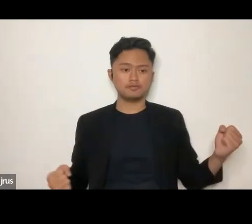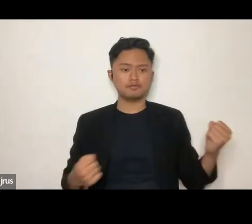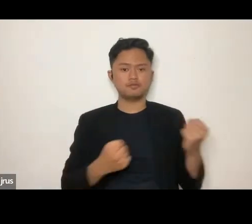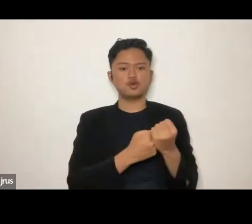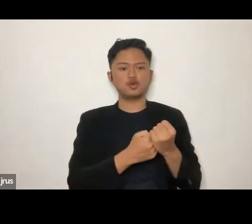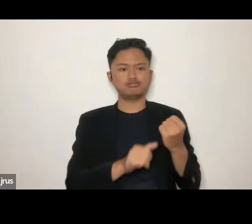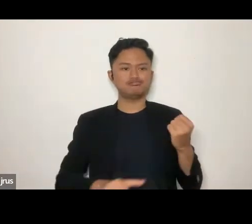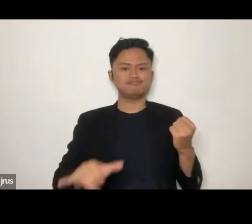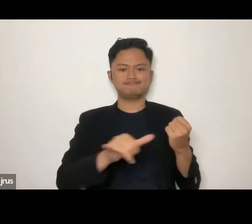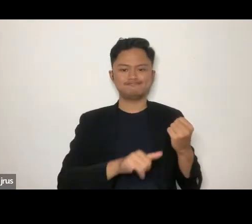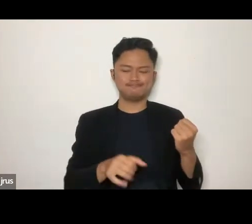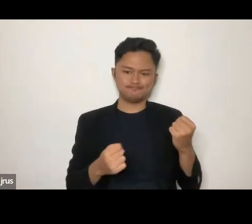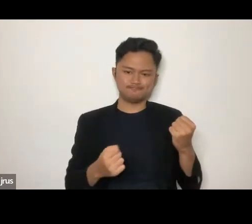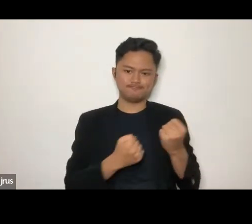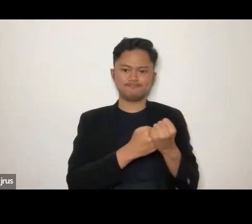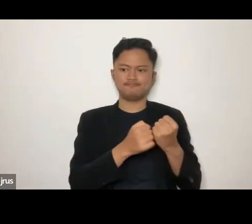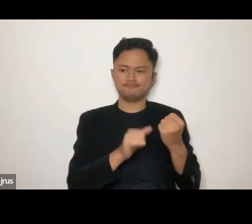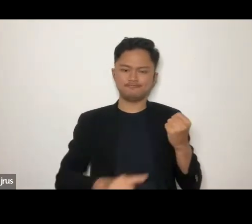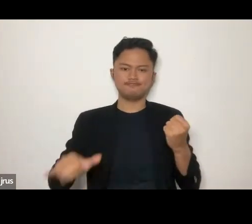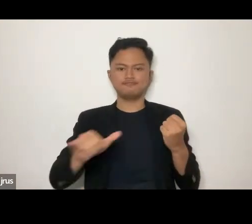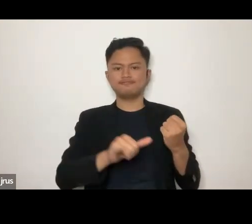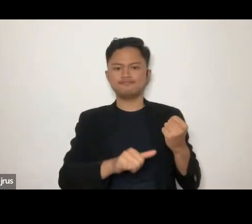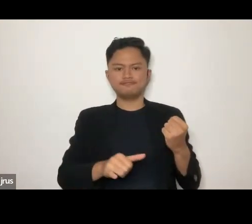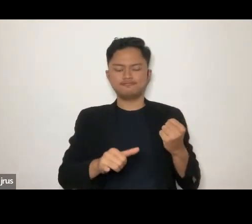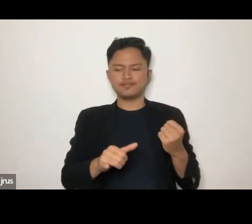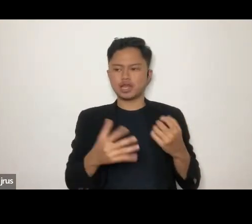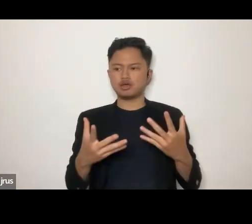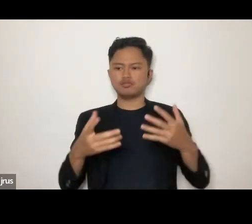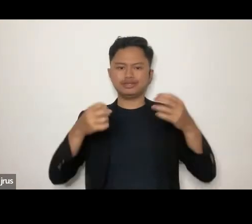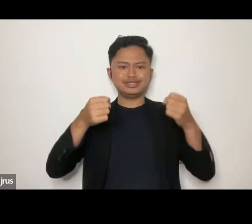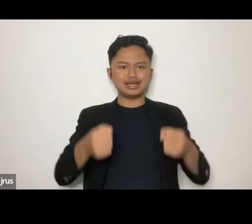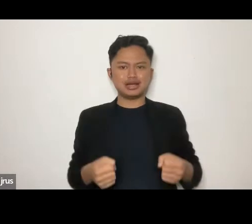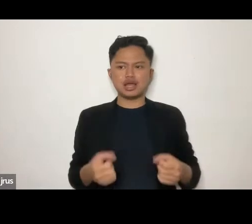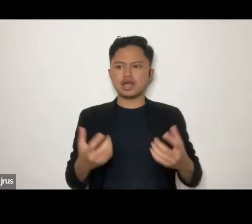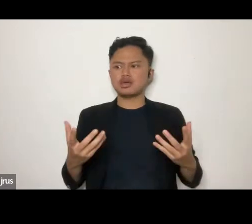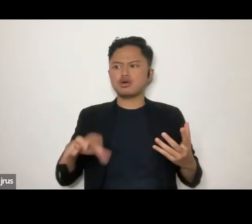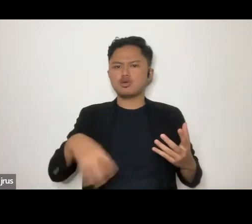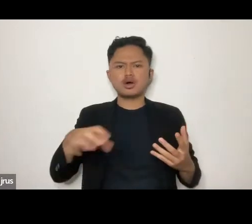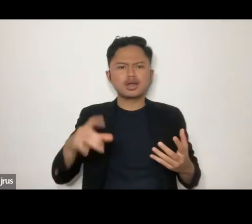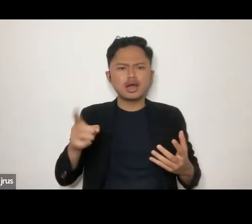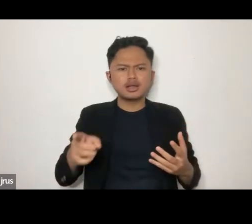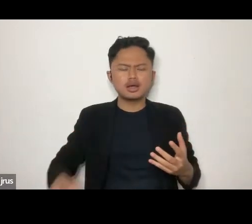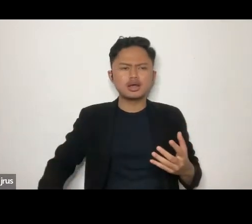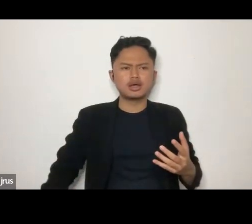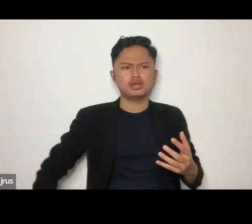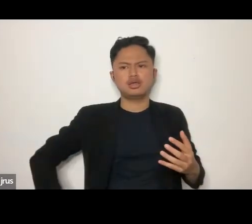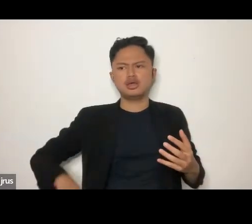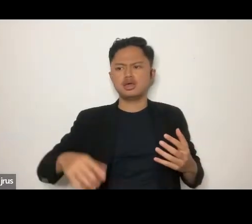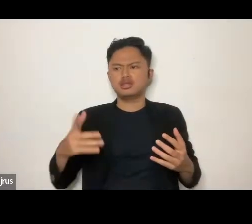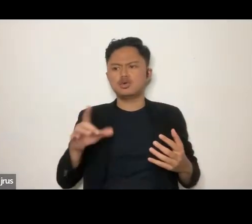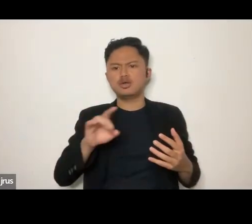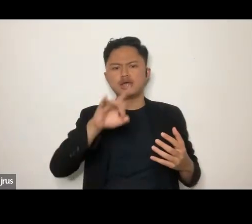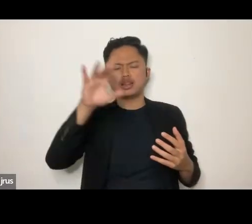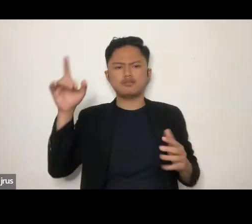in prison, or the families of those who are outside of prison, and showing that